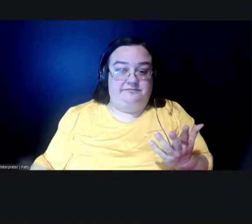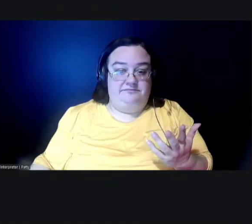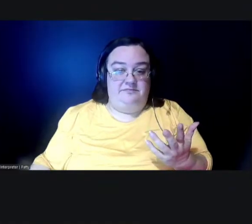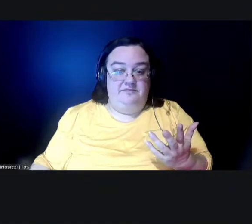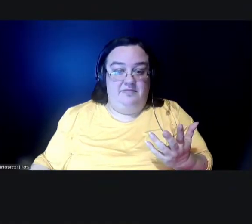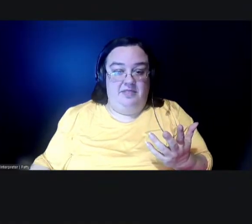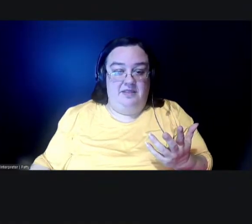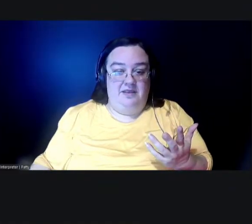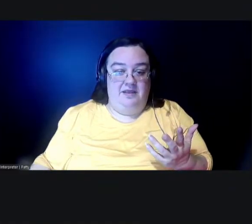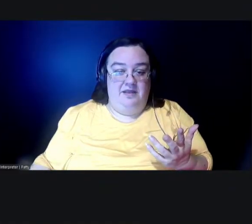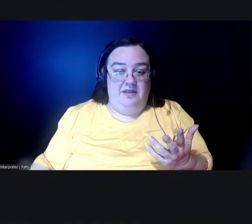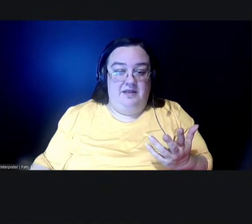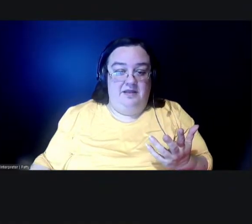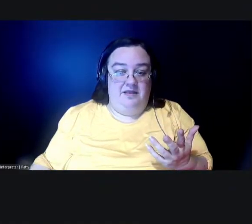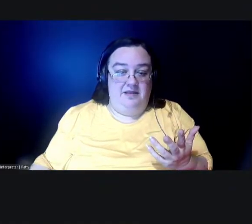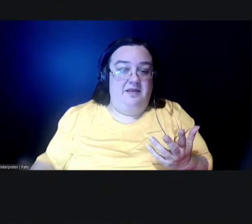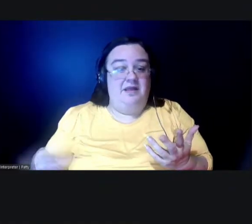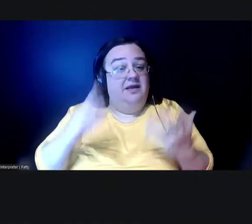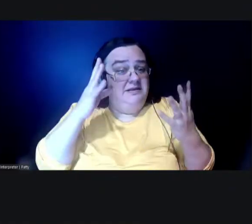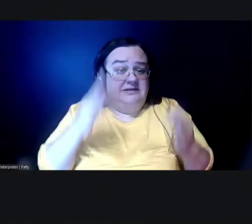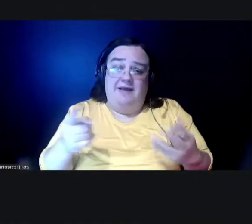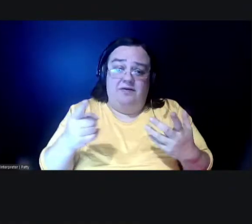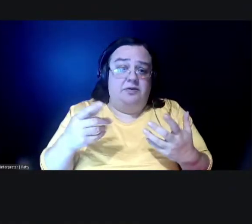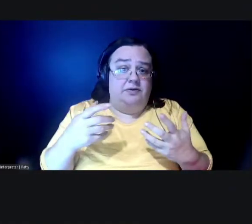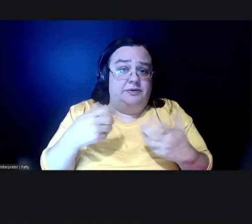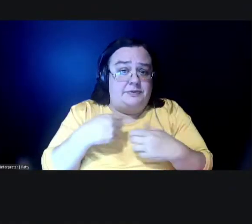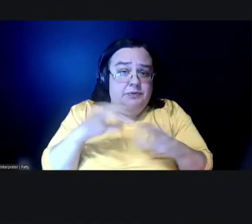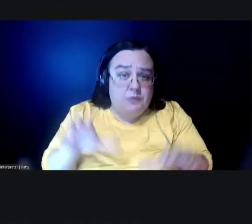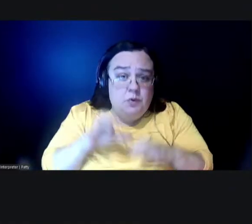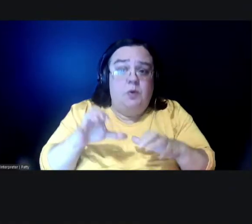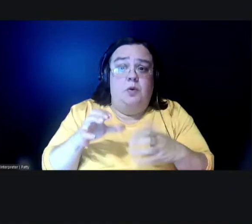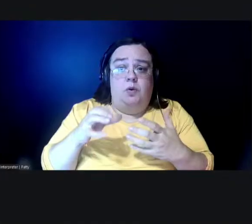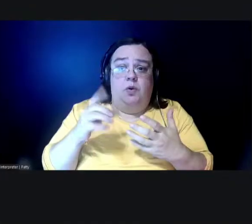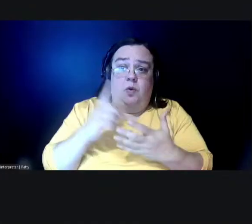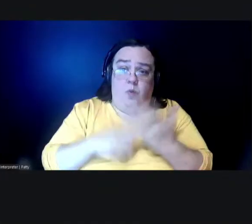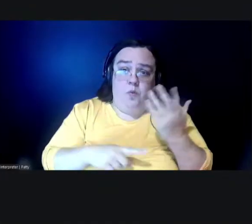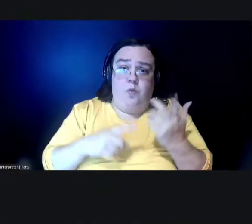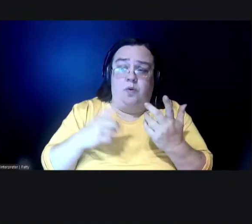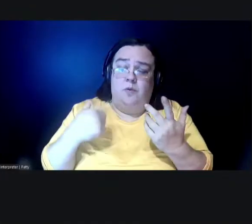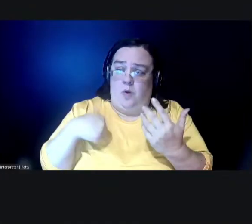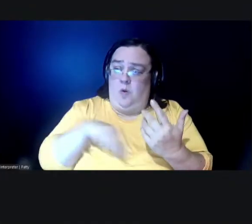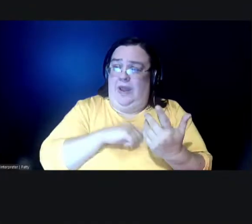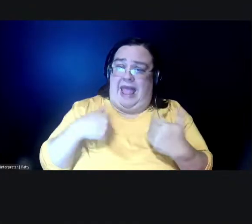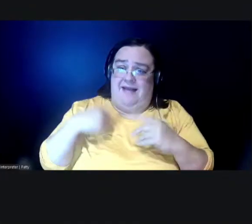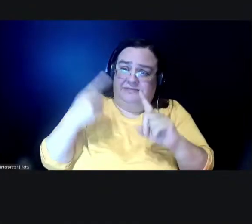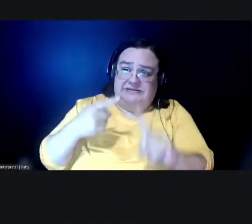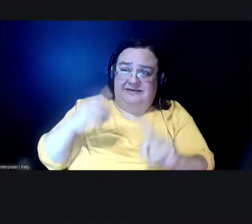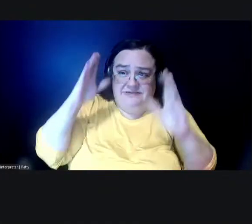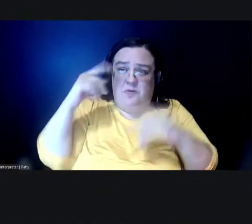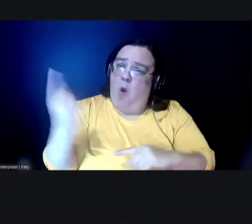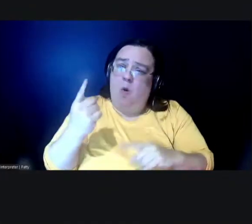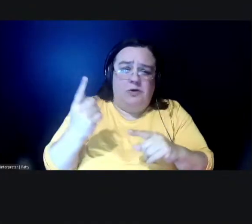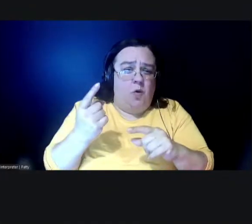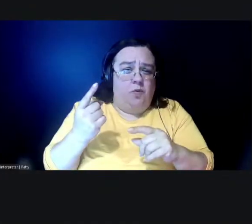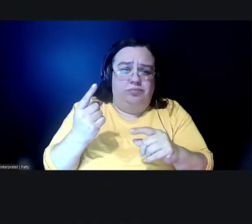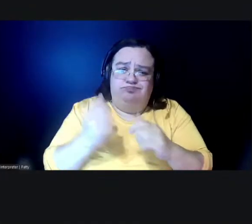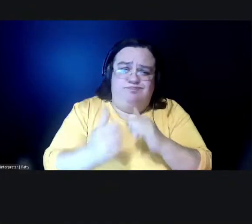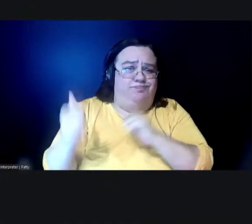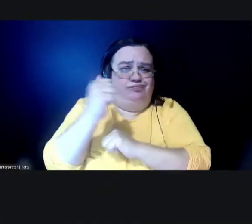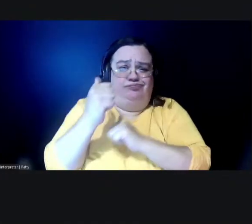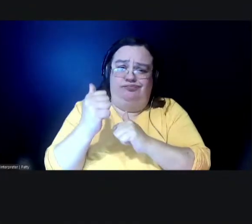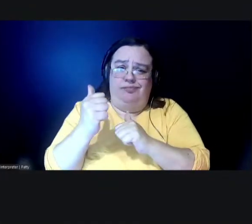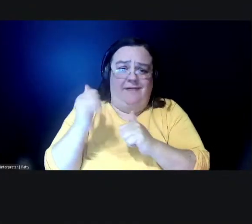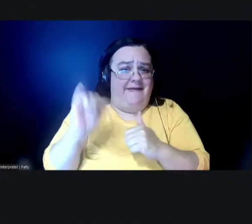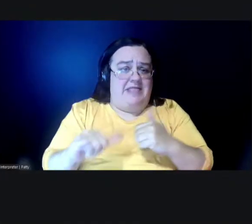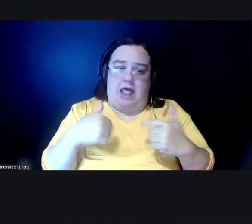and definitely produce what we hold them to, what certain expectations, and they over surpass that, and so I'm